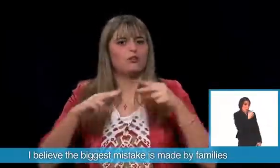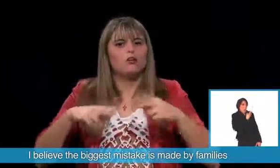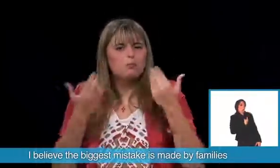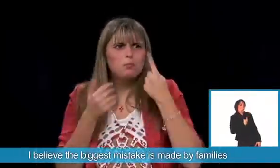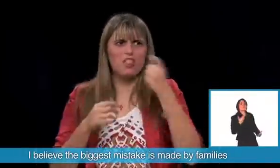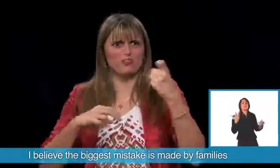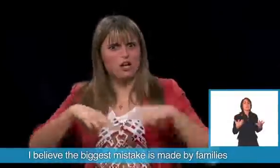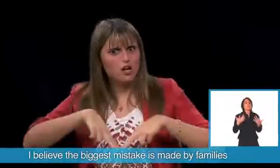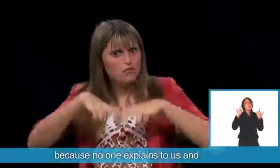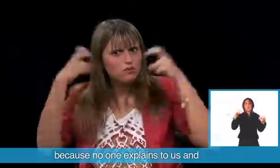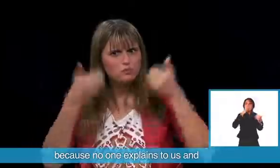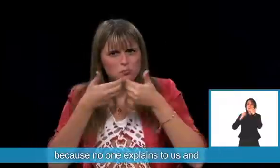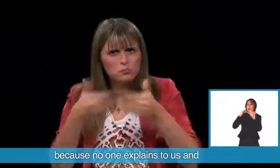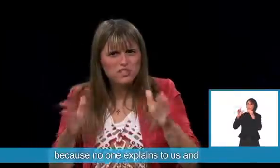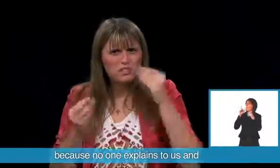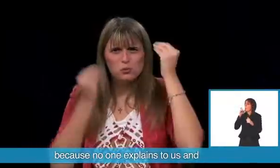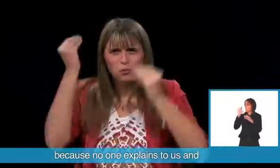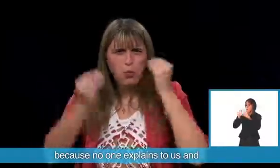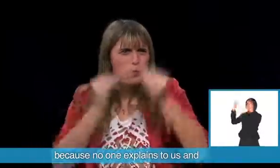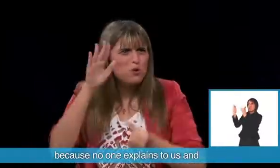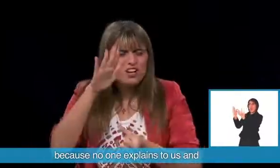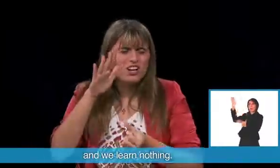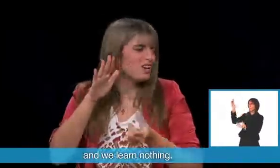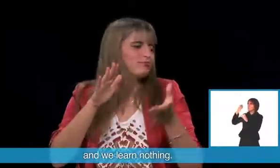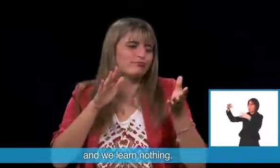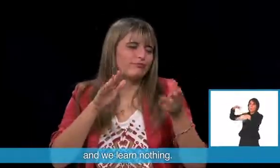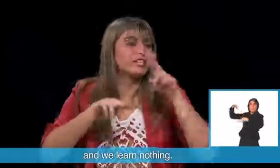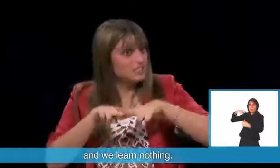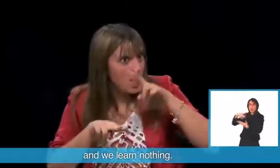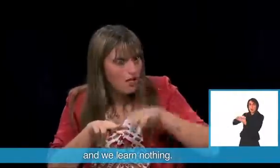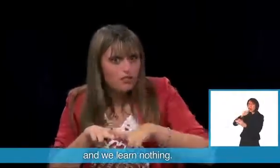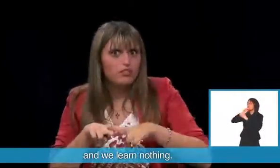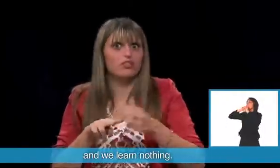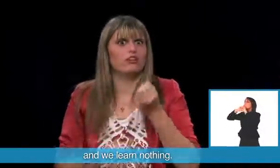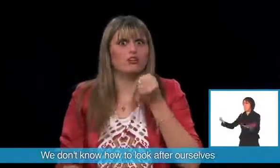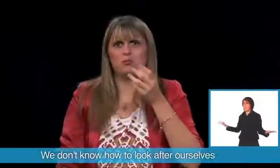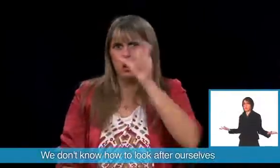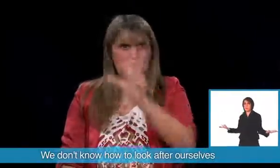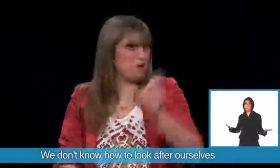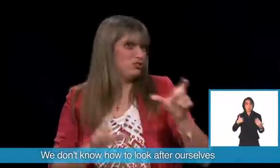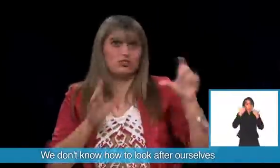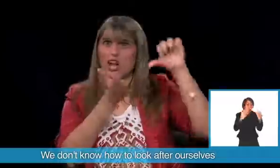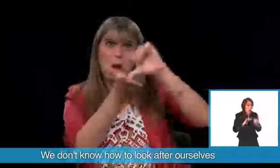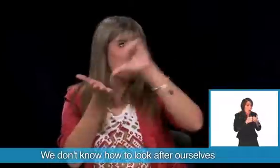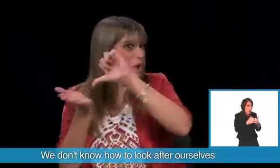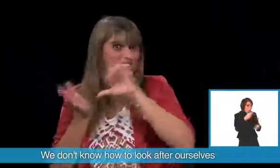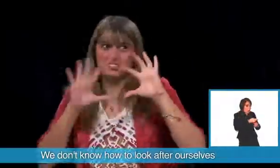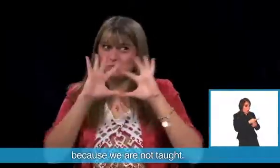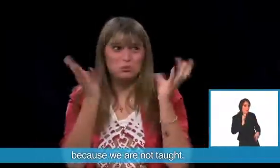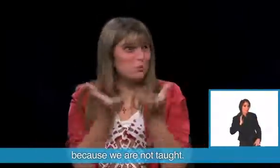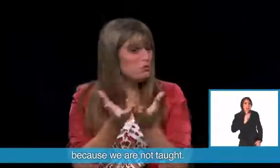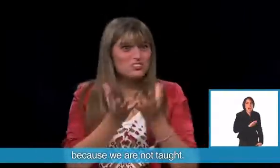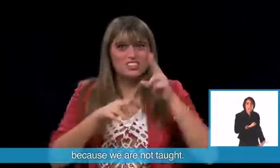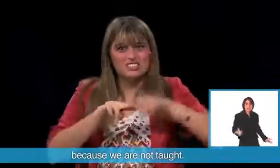biggest mistake is made by families because no one explains to us and we learn nothing. We don't know how to look after ourselves because